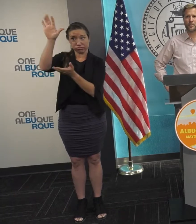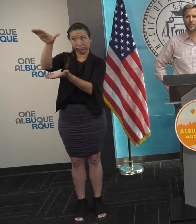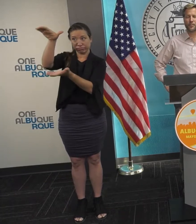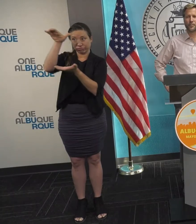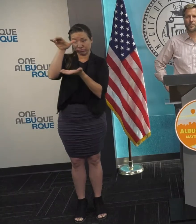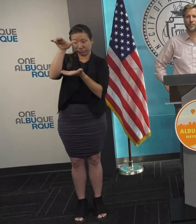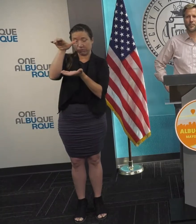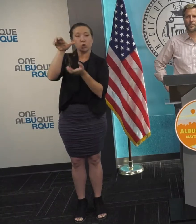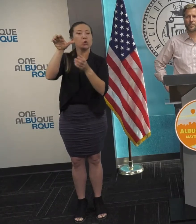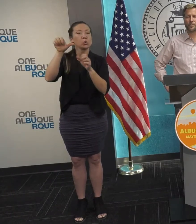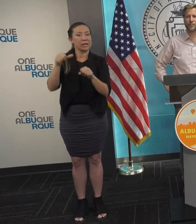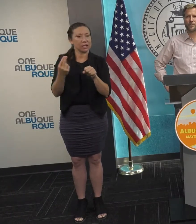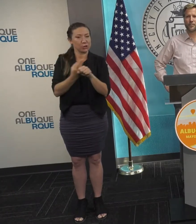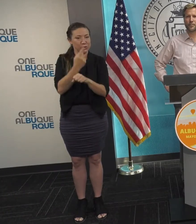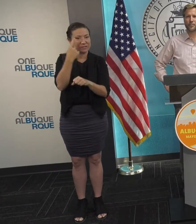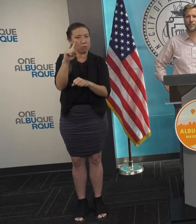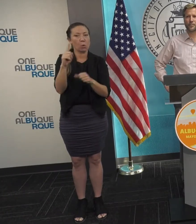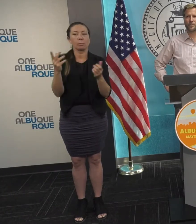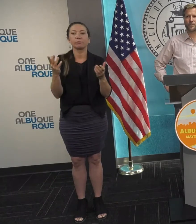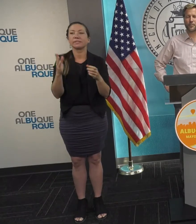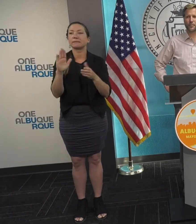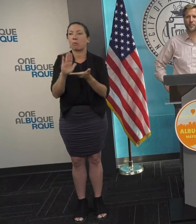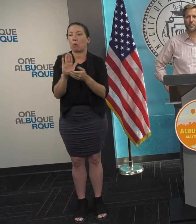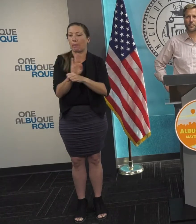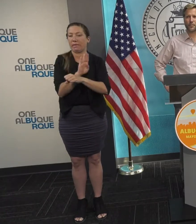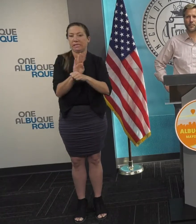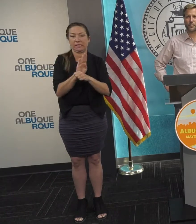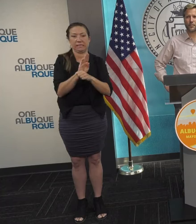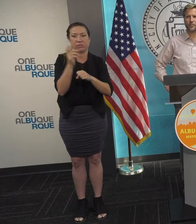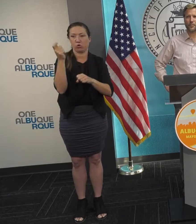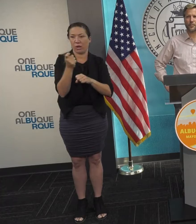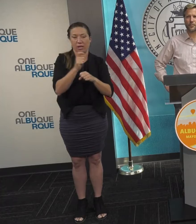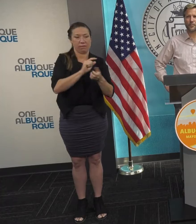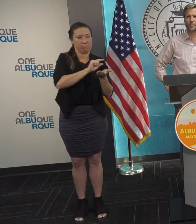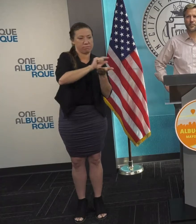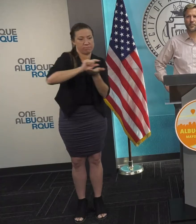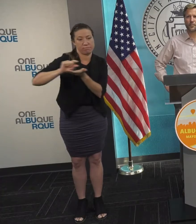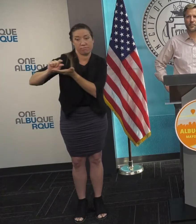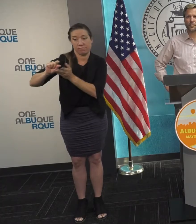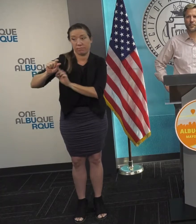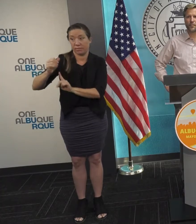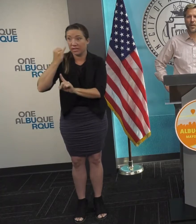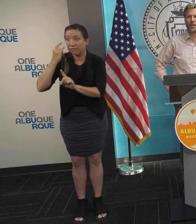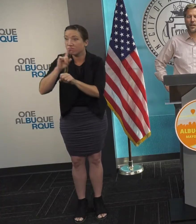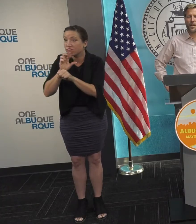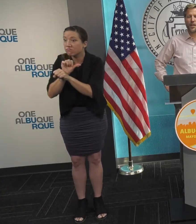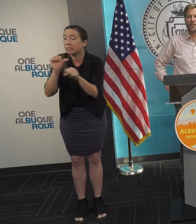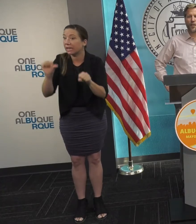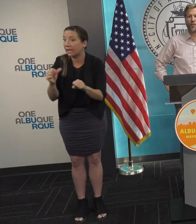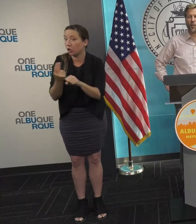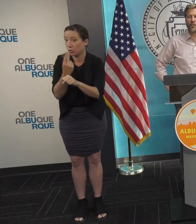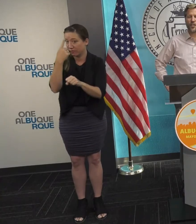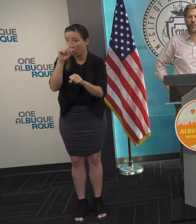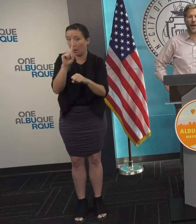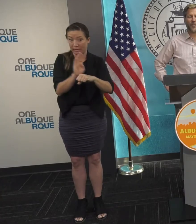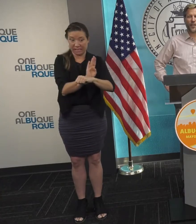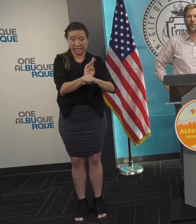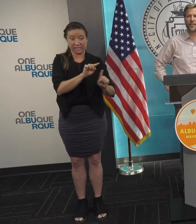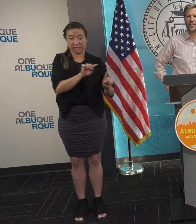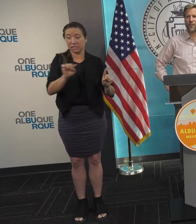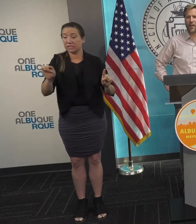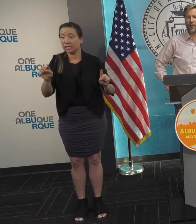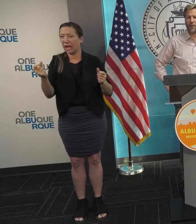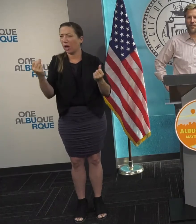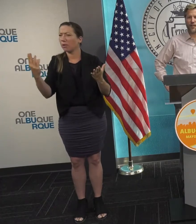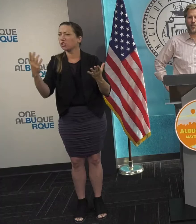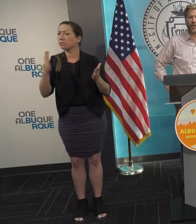your understanding? And if so, how much would you like to see go to such type of grants? So the question is about the